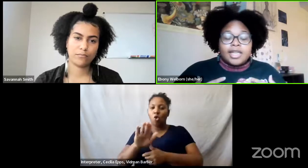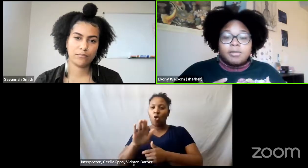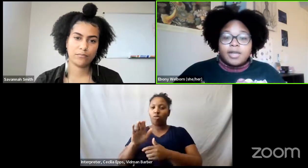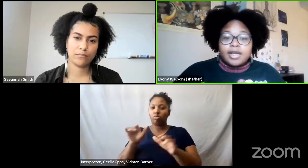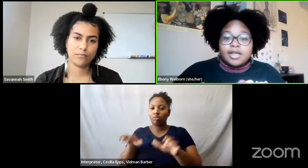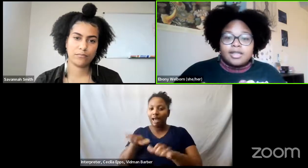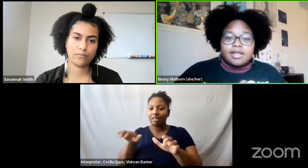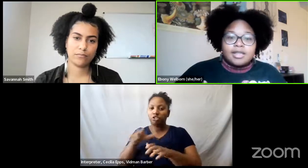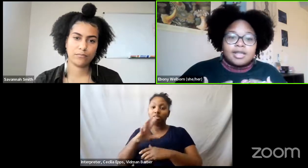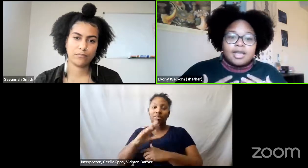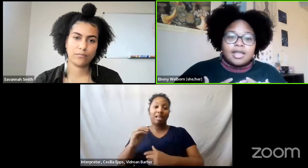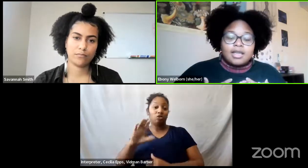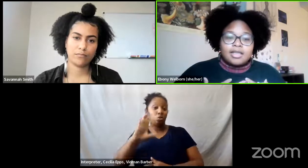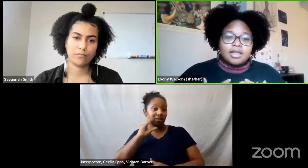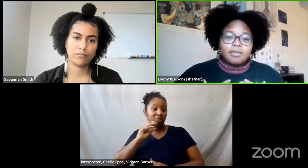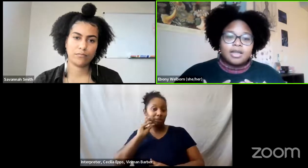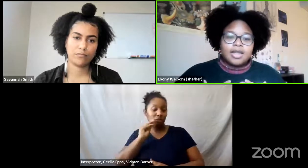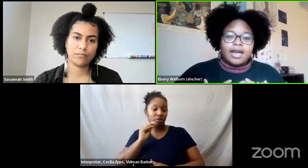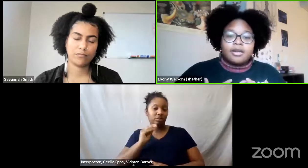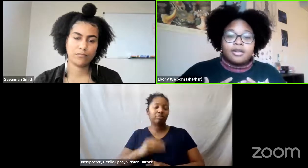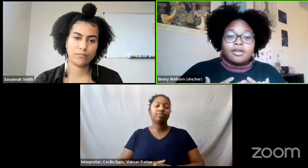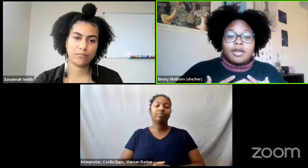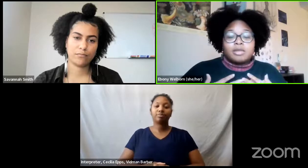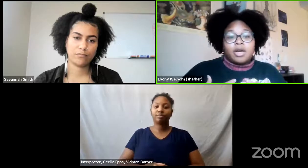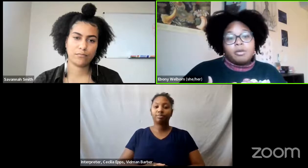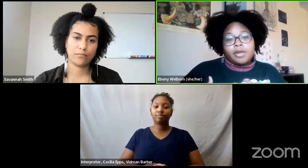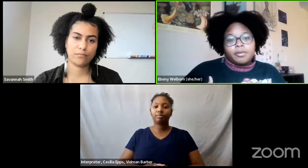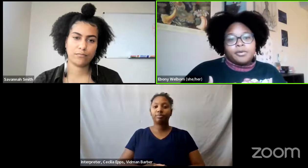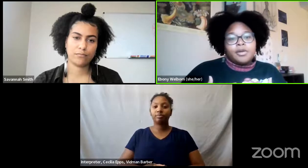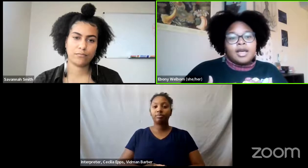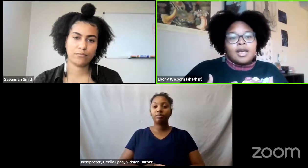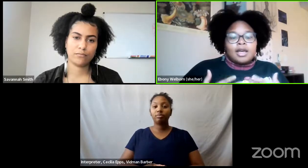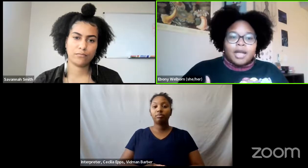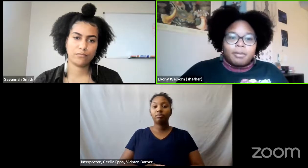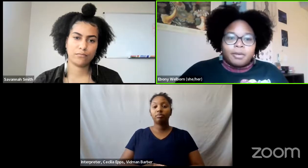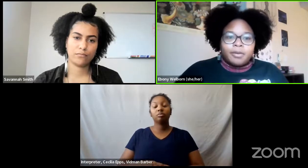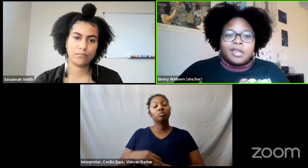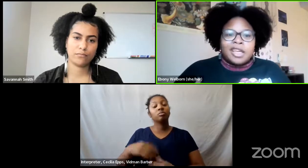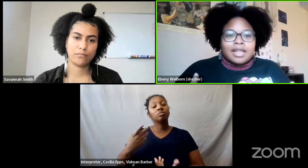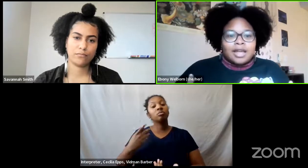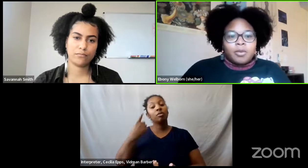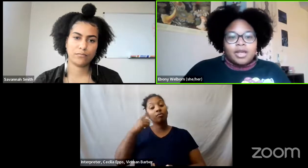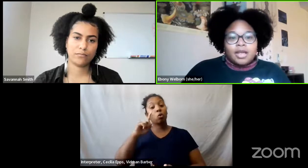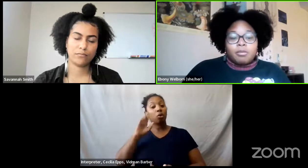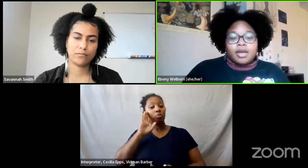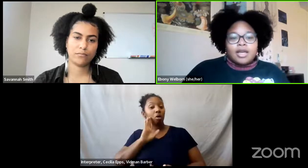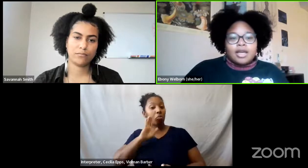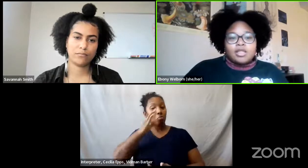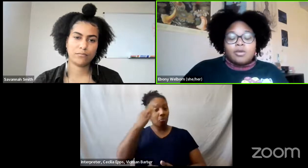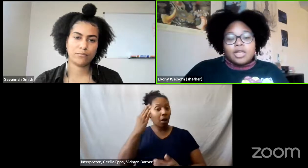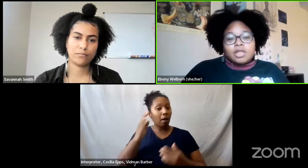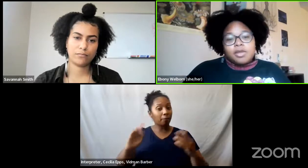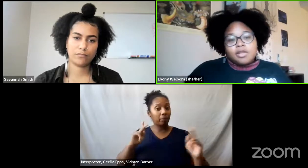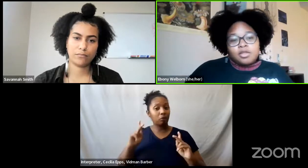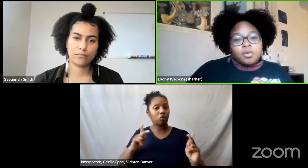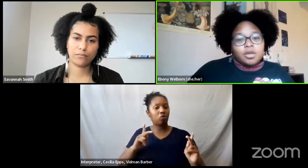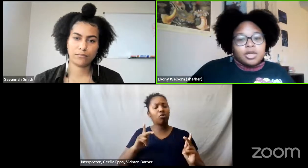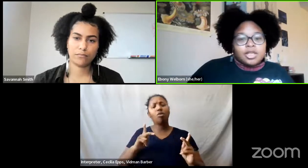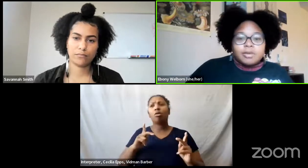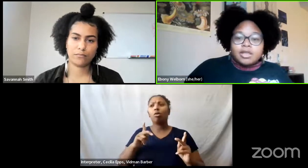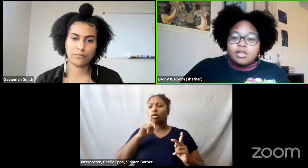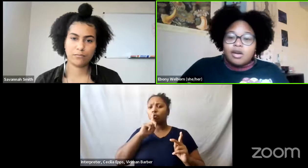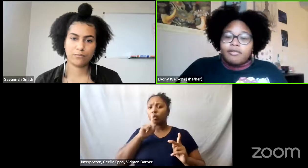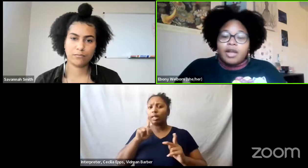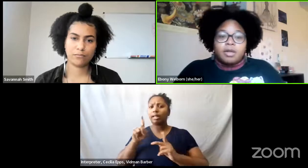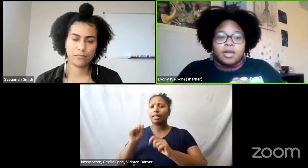your experiences. And I think this is something that, as brown people and Black people, that we can bring into our experiences with